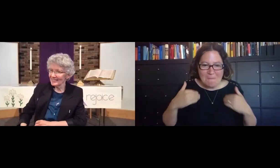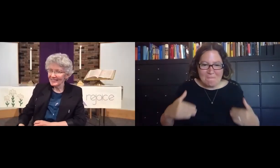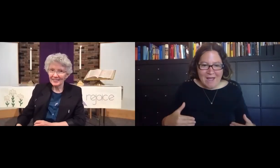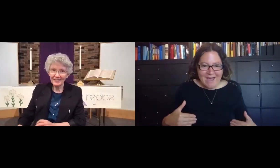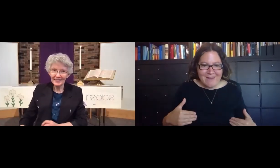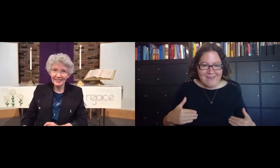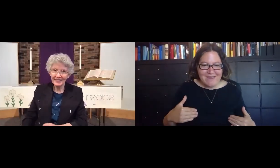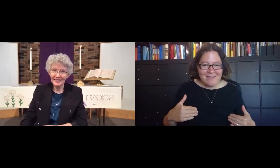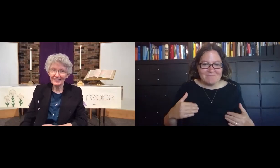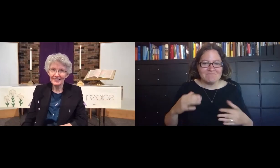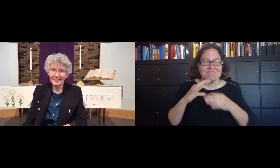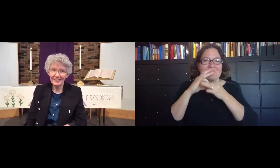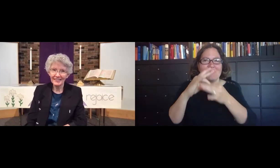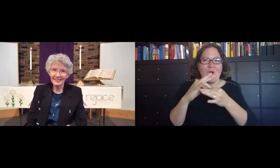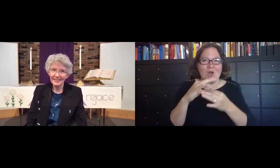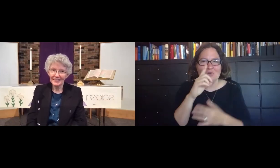You are Christ's body.